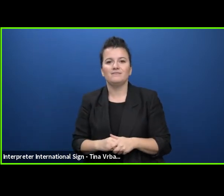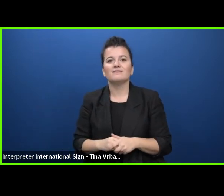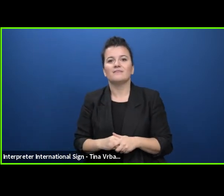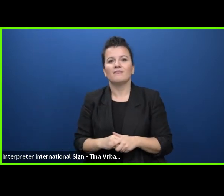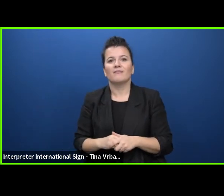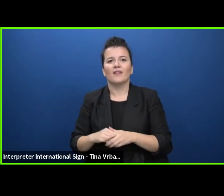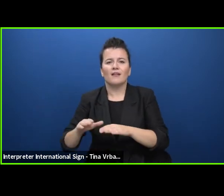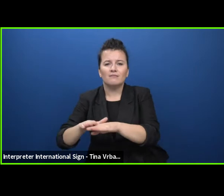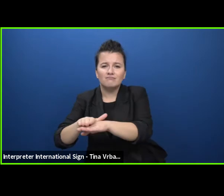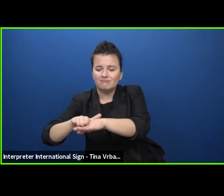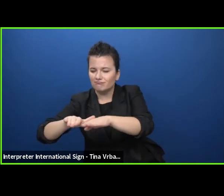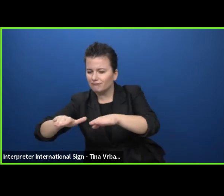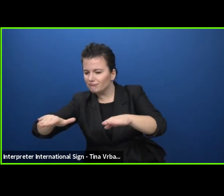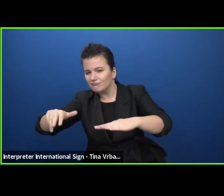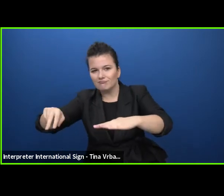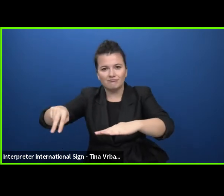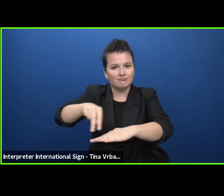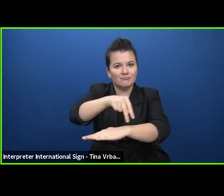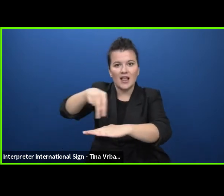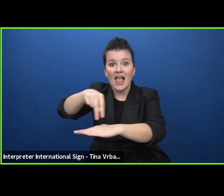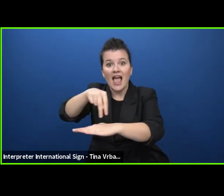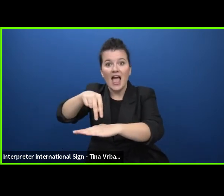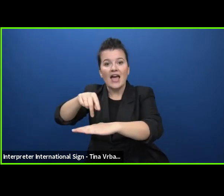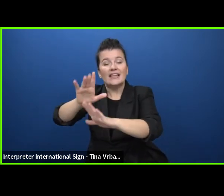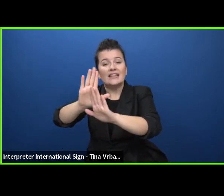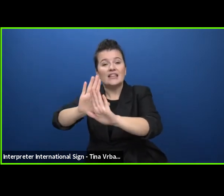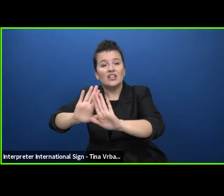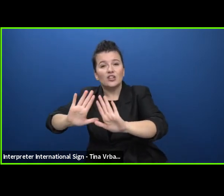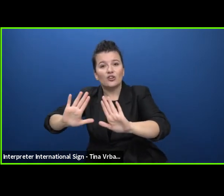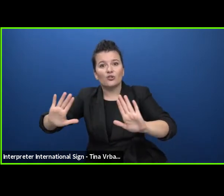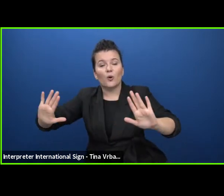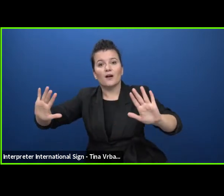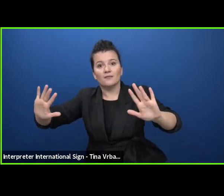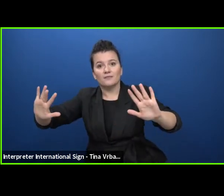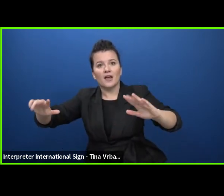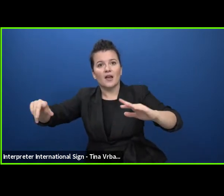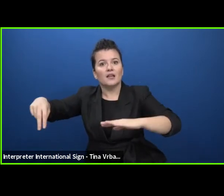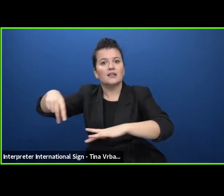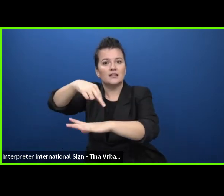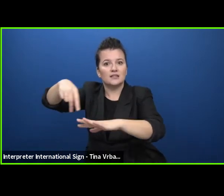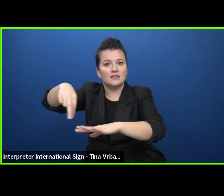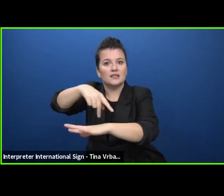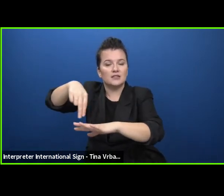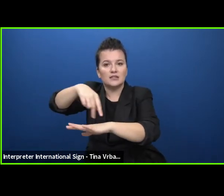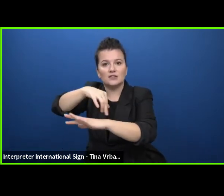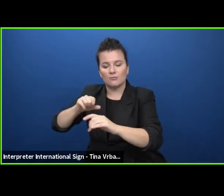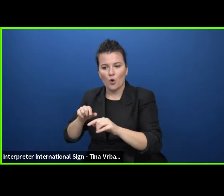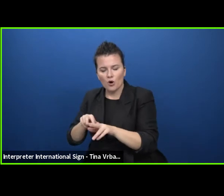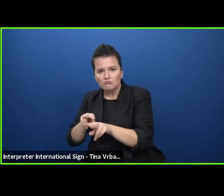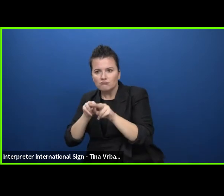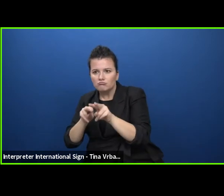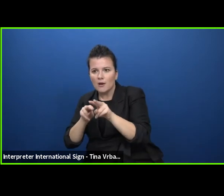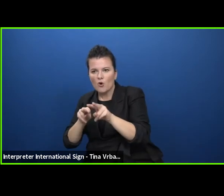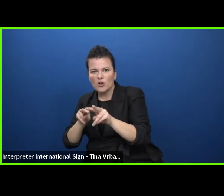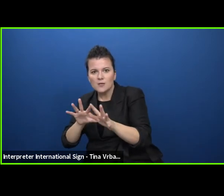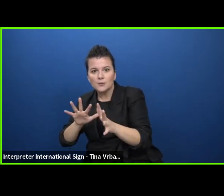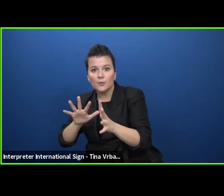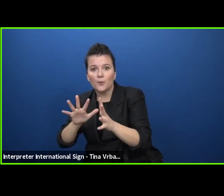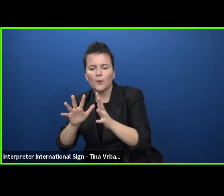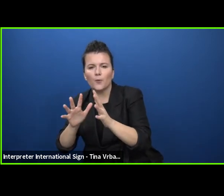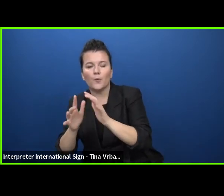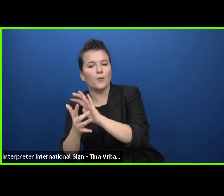A theater slowly morphs into rave. Dancing turns into resistance. It is a dance that